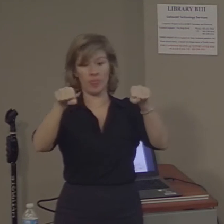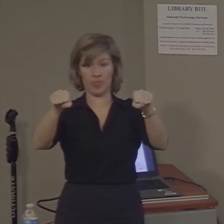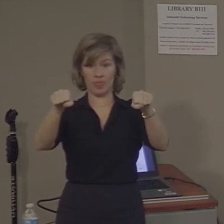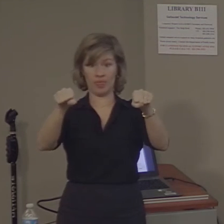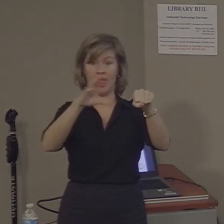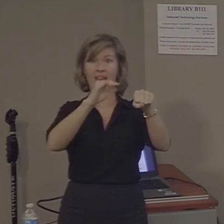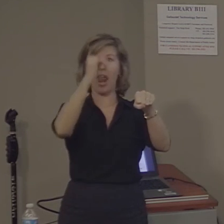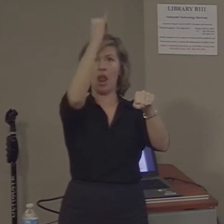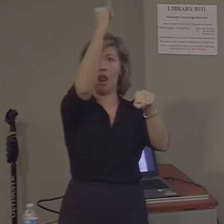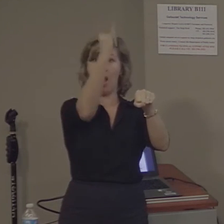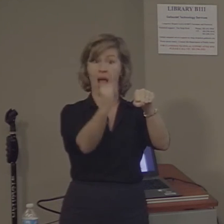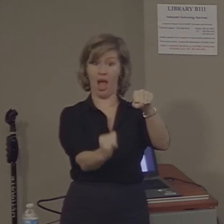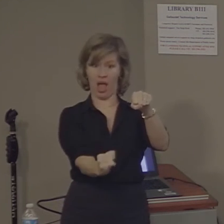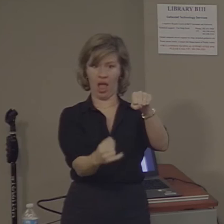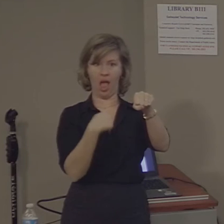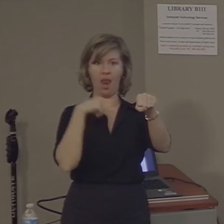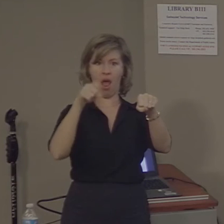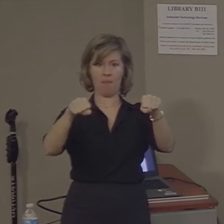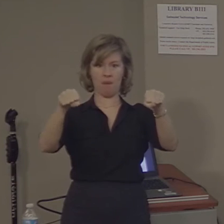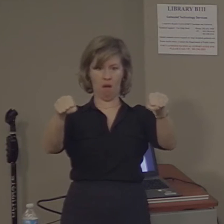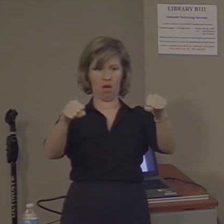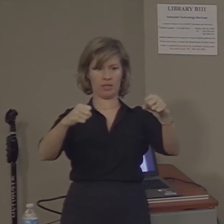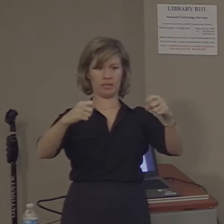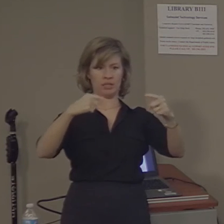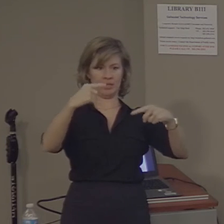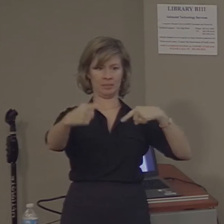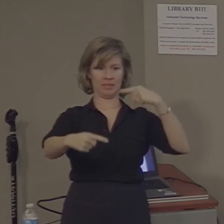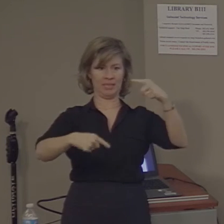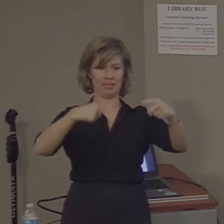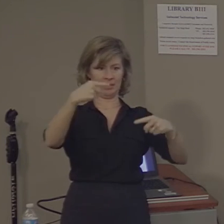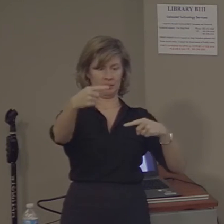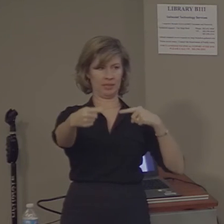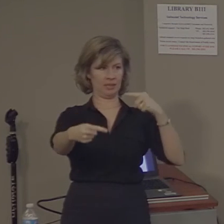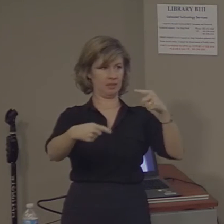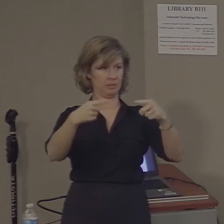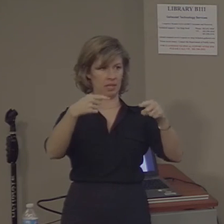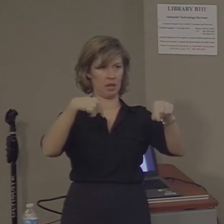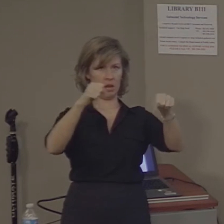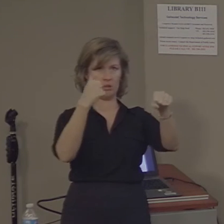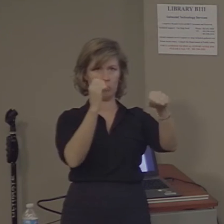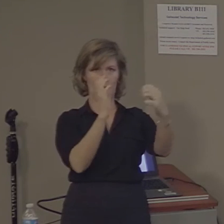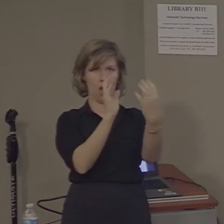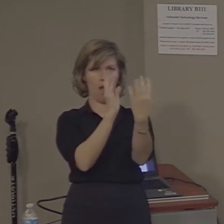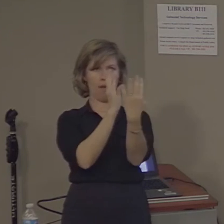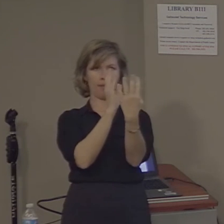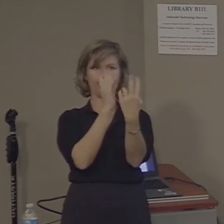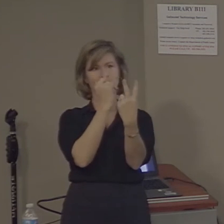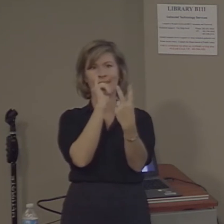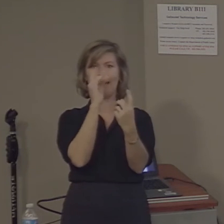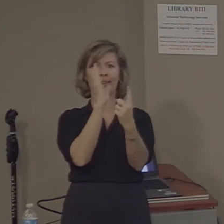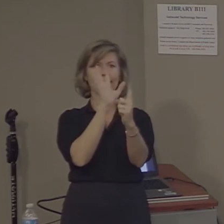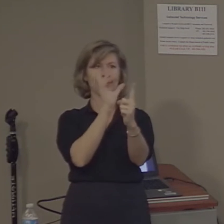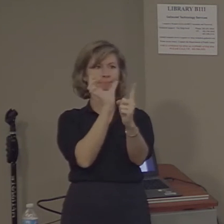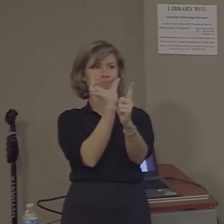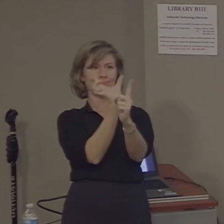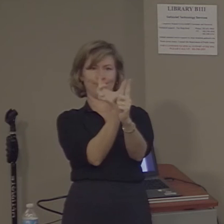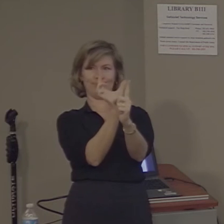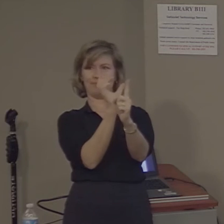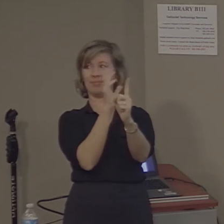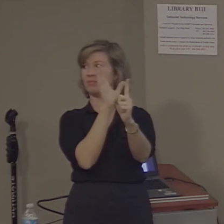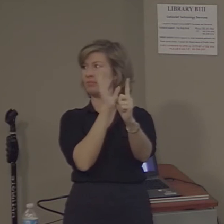pretty easy to do it if they're going together, and it's pretty hard to do it. You wobble a lot if they're going in opposite directions, so you're